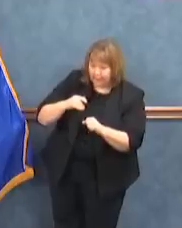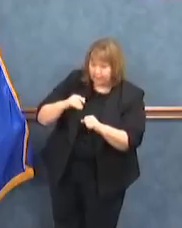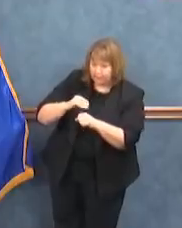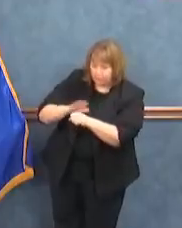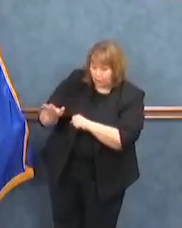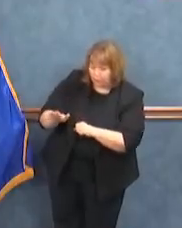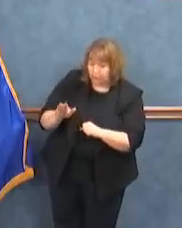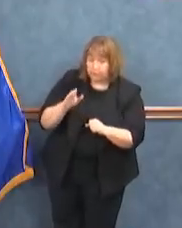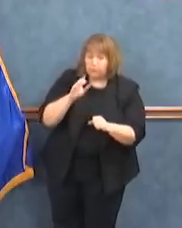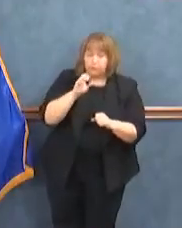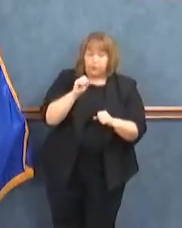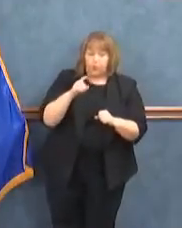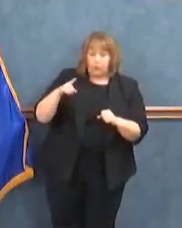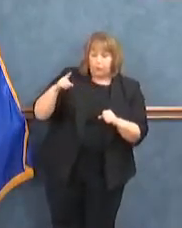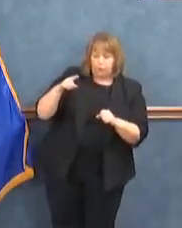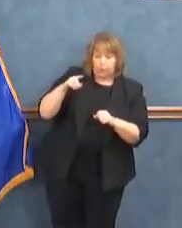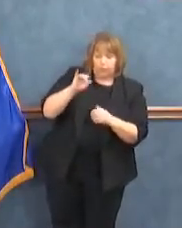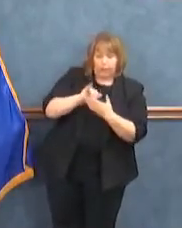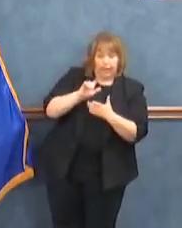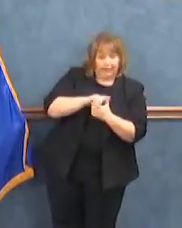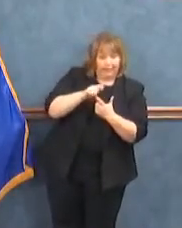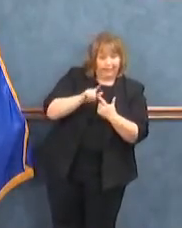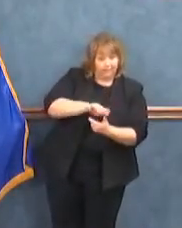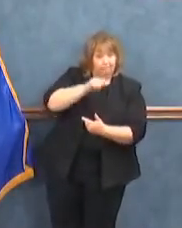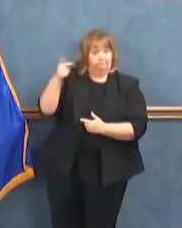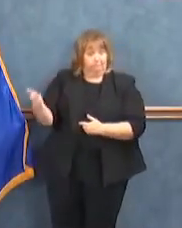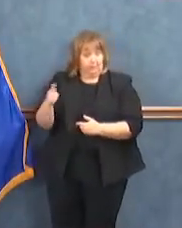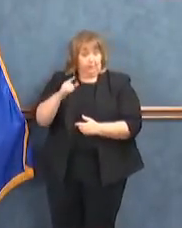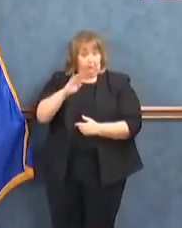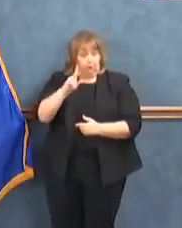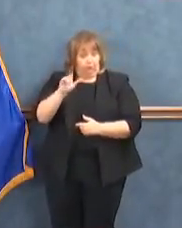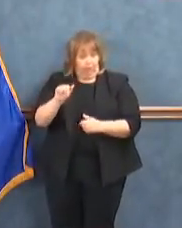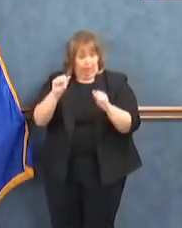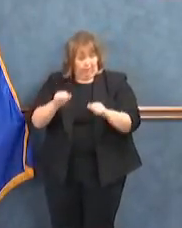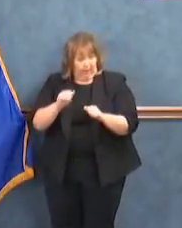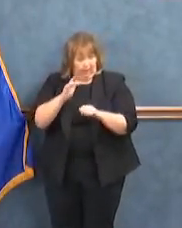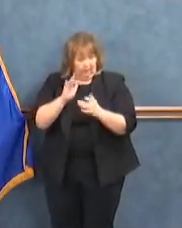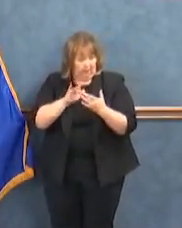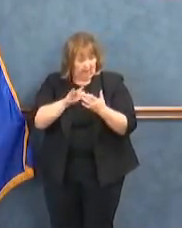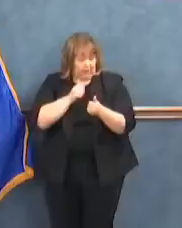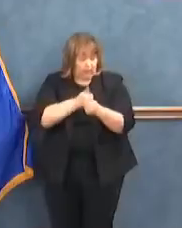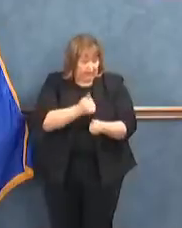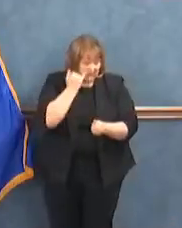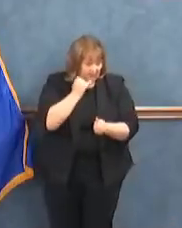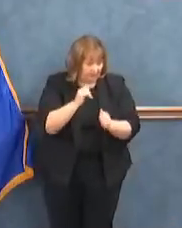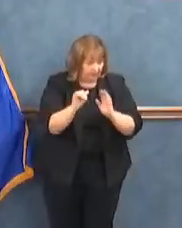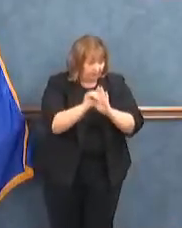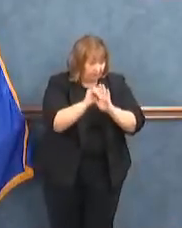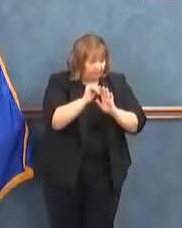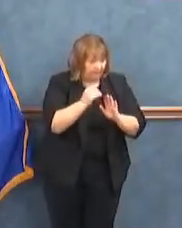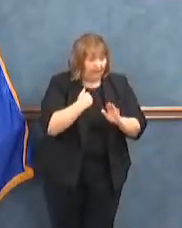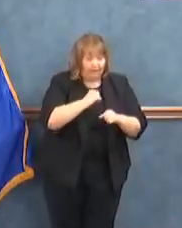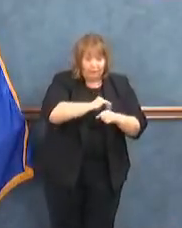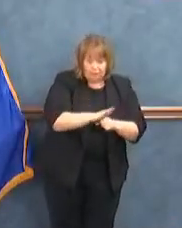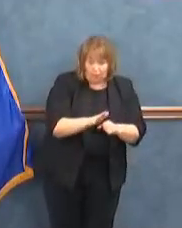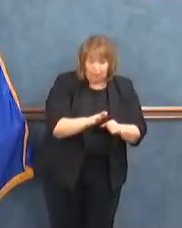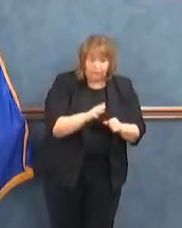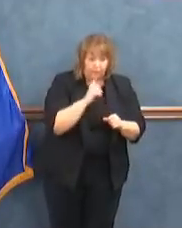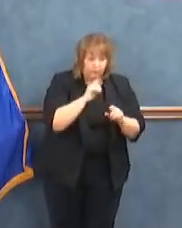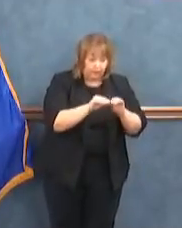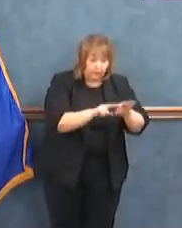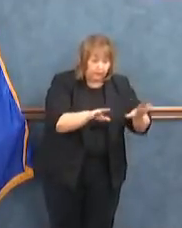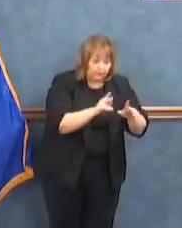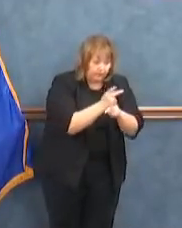her team can do contact tracing. And we are working just as hard as we can to get those numbers down